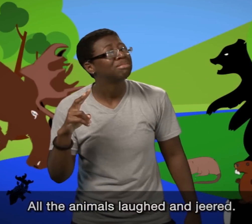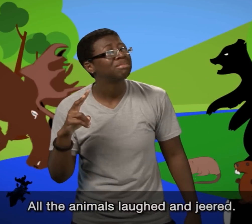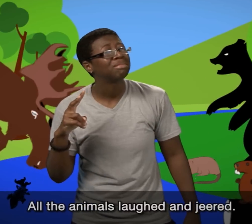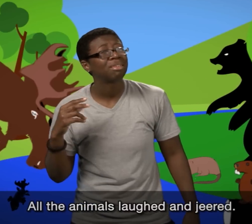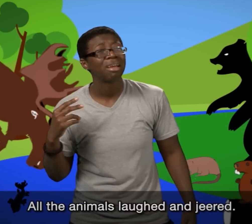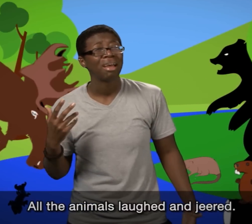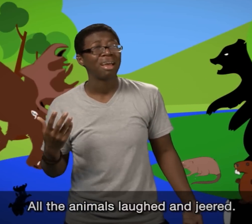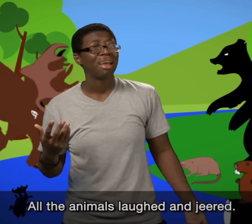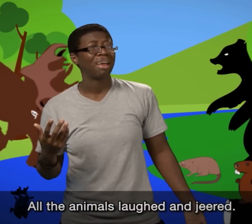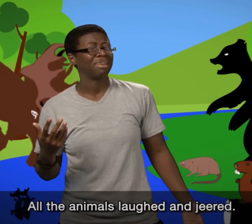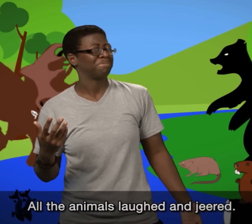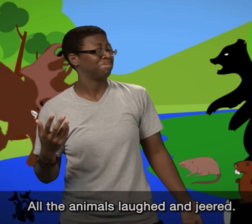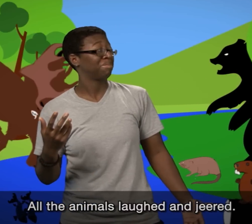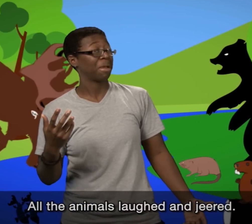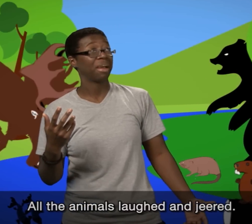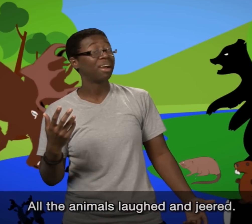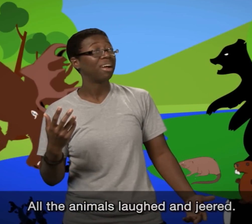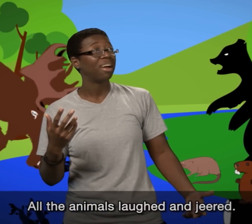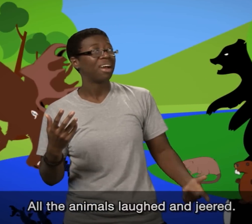All the animals laughed and jeered.